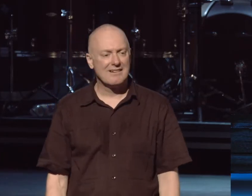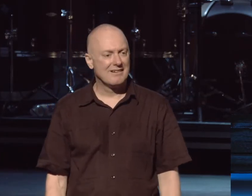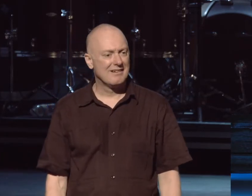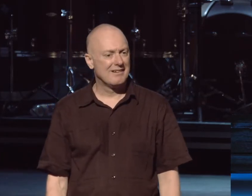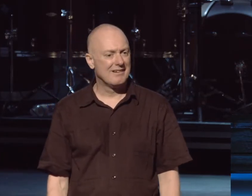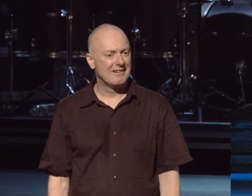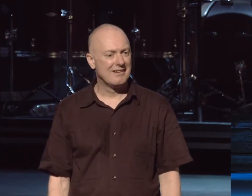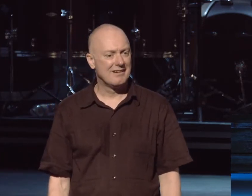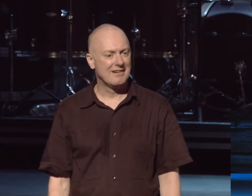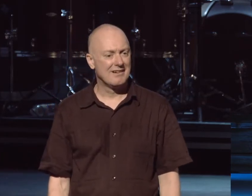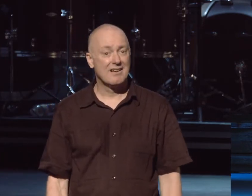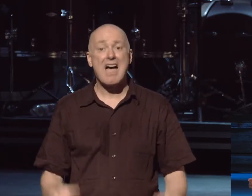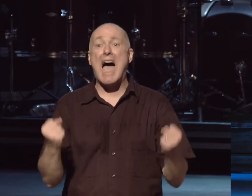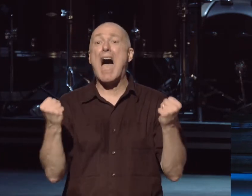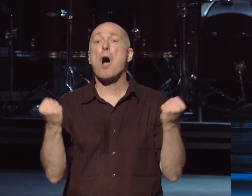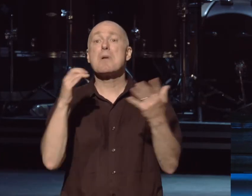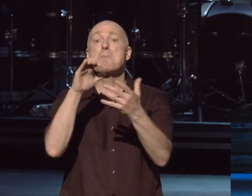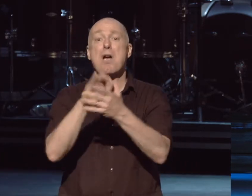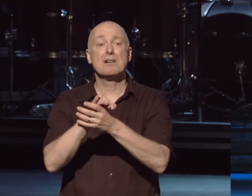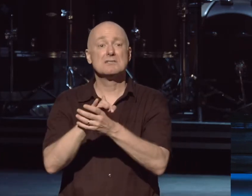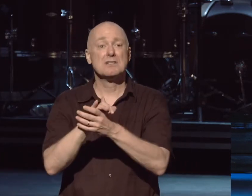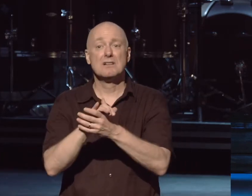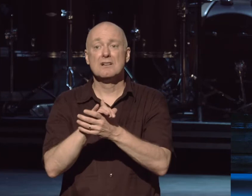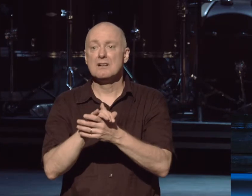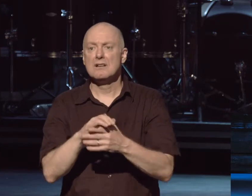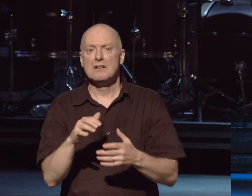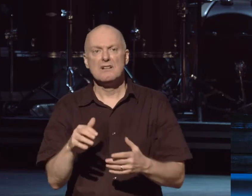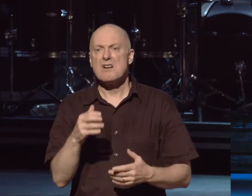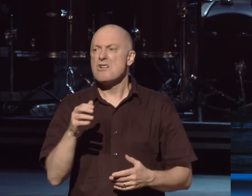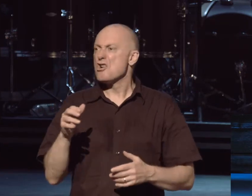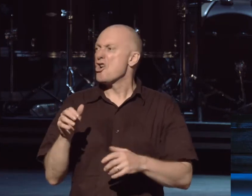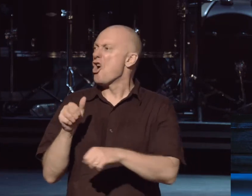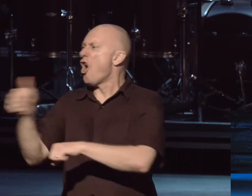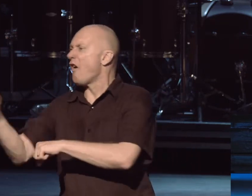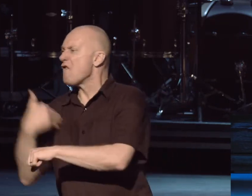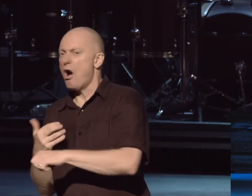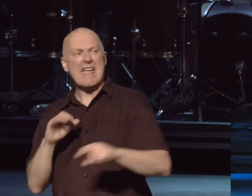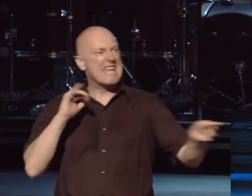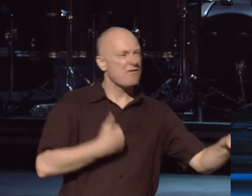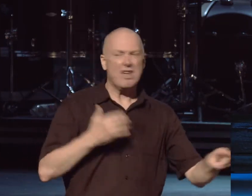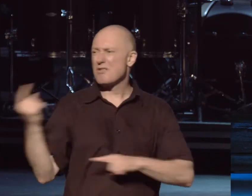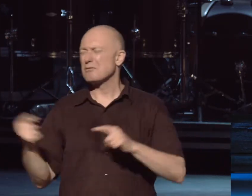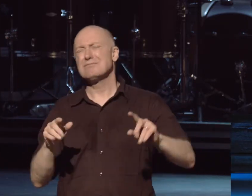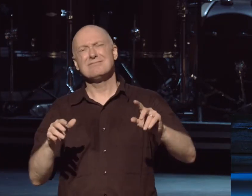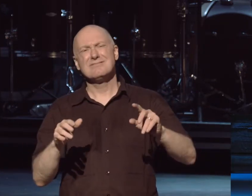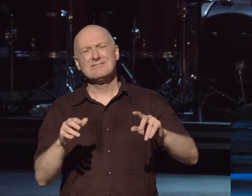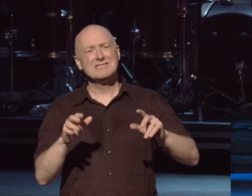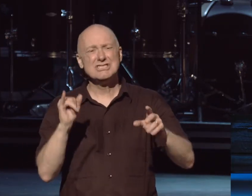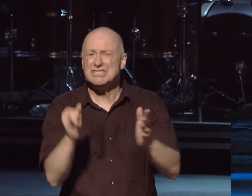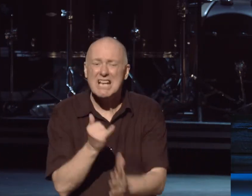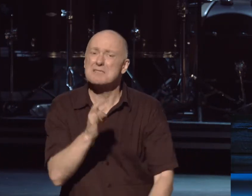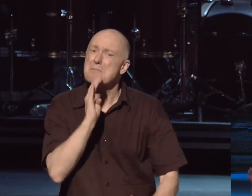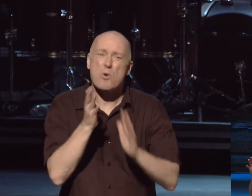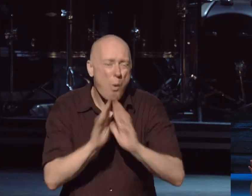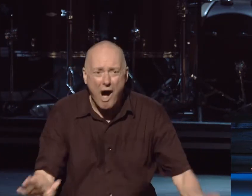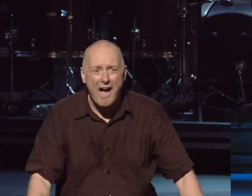How many marriages have I seen? Her fault. Just be quiet and read